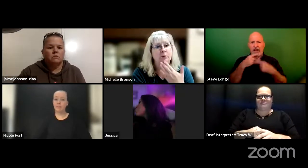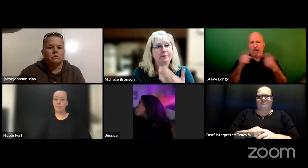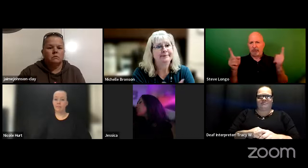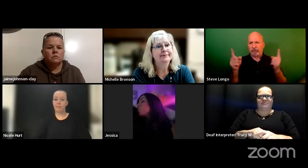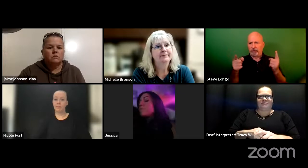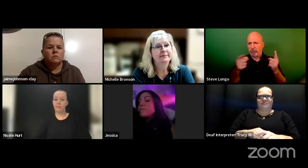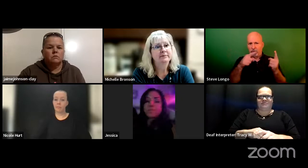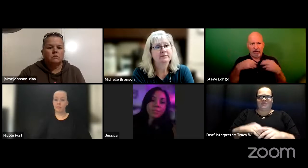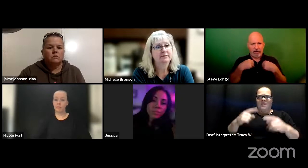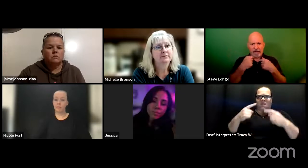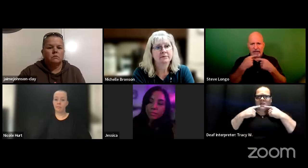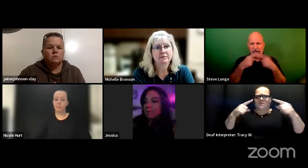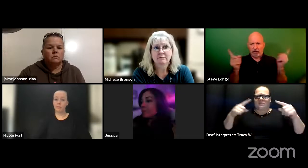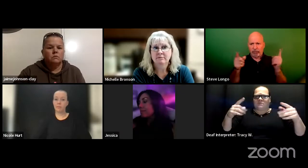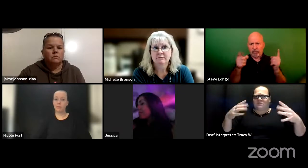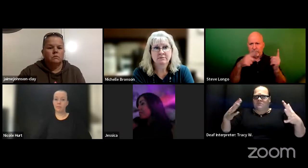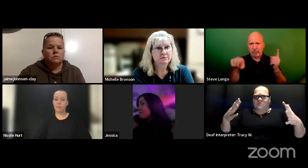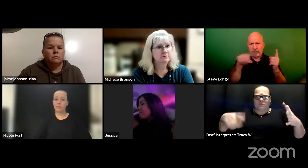great.